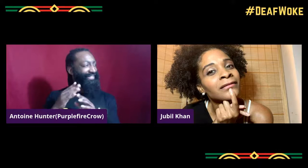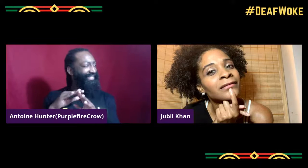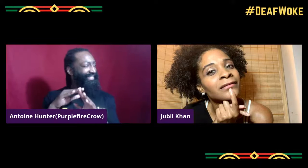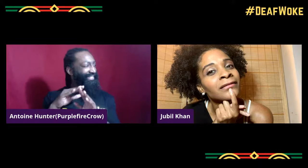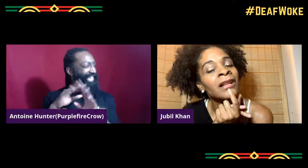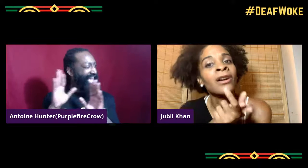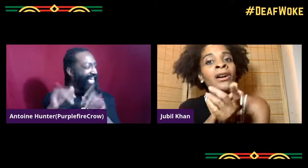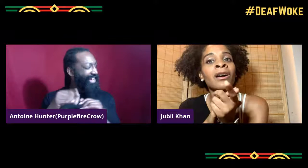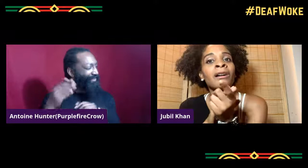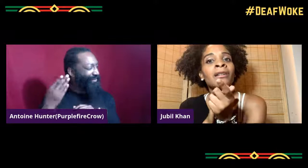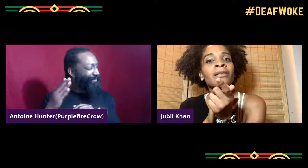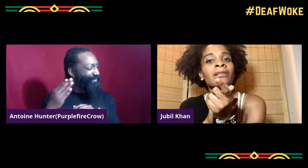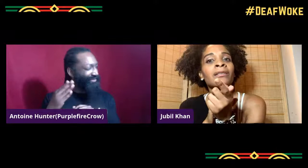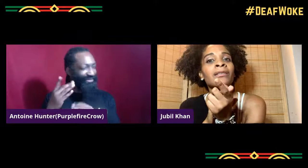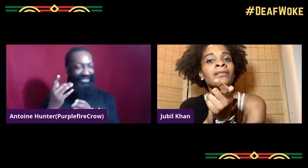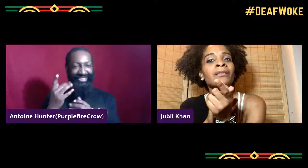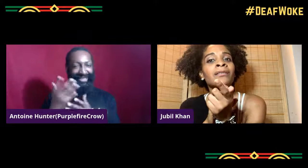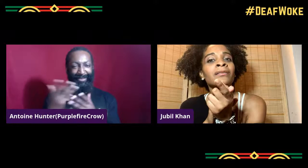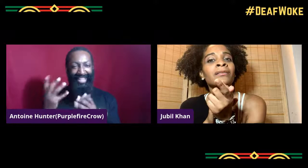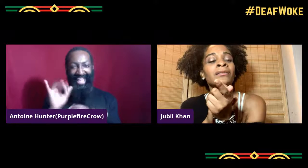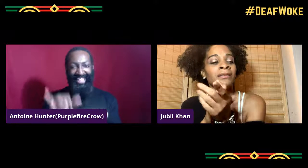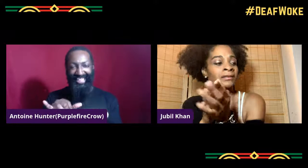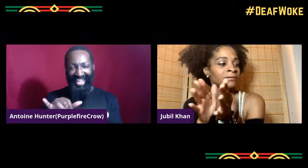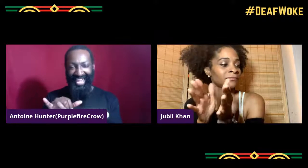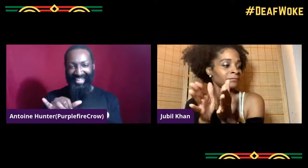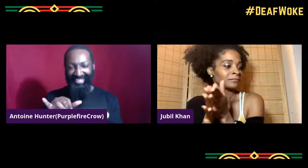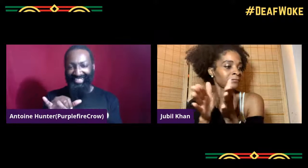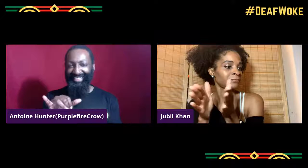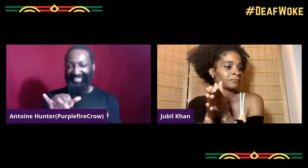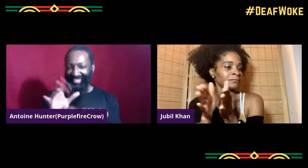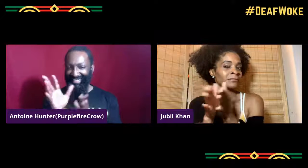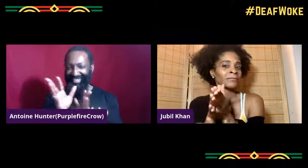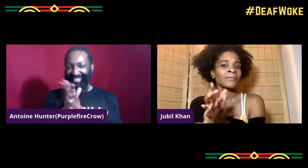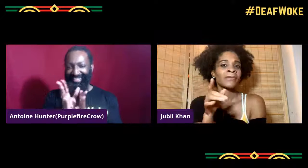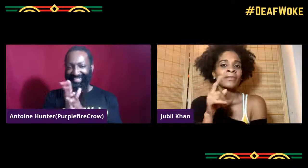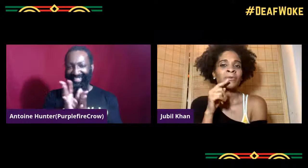I was in Philly. What was the theater?